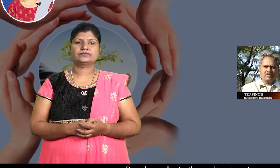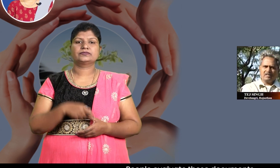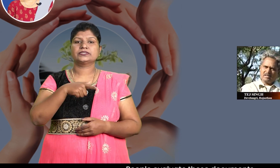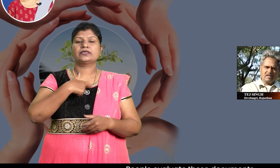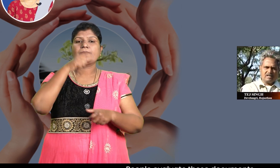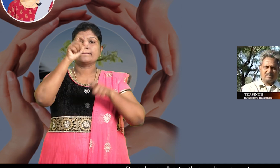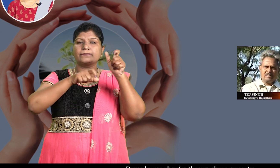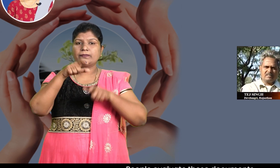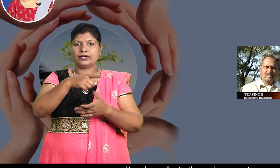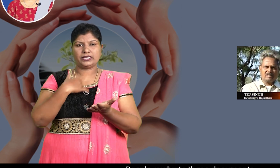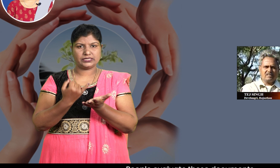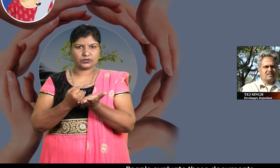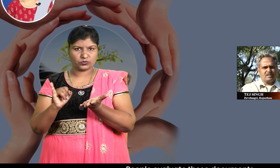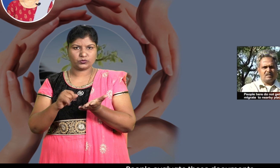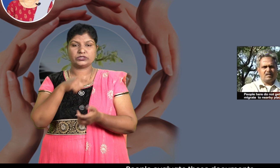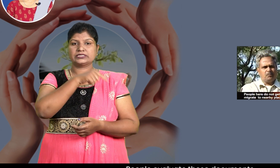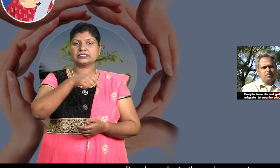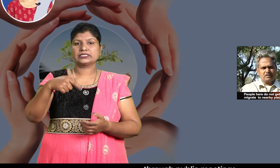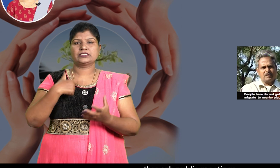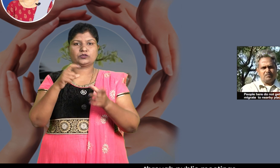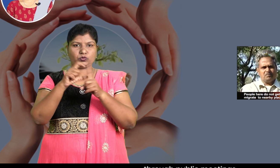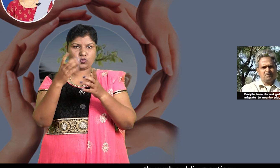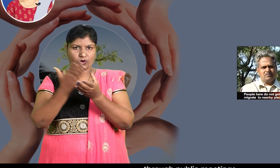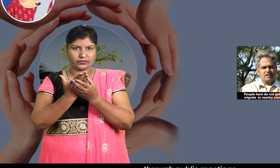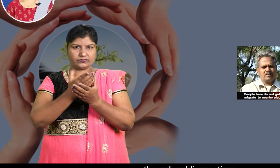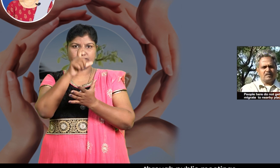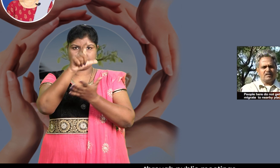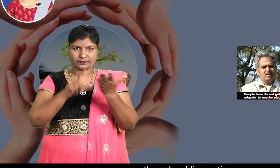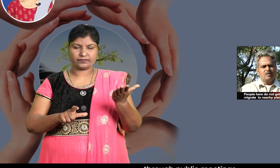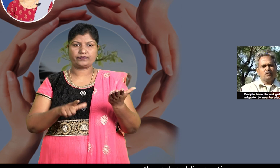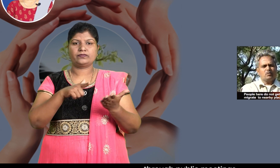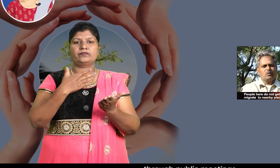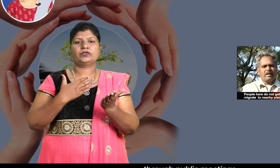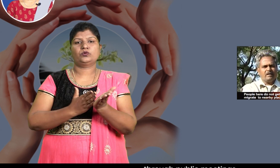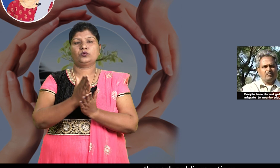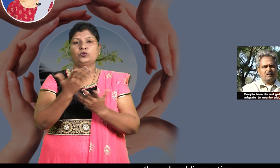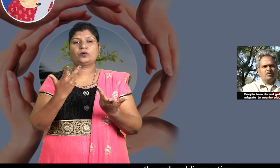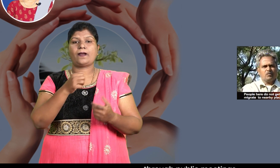People evaluate these documents through public meetings.